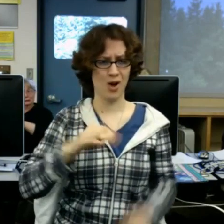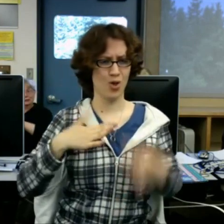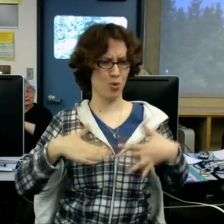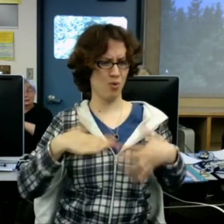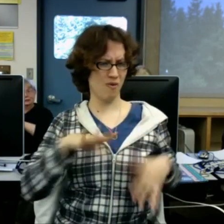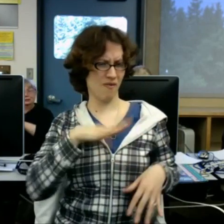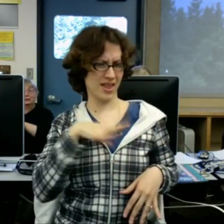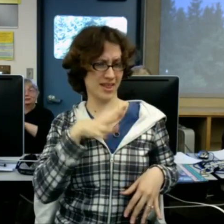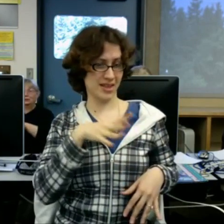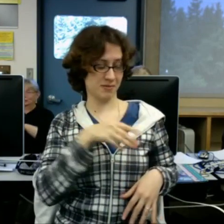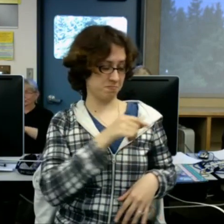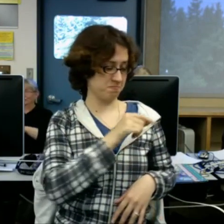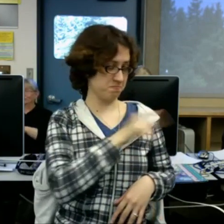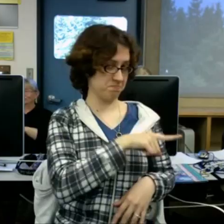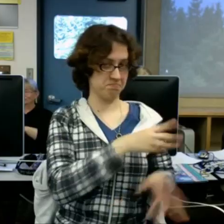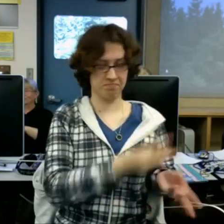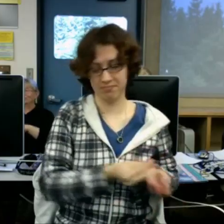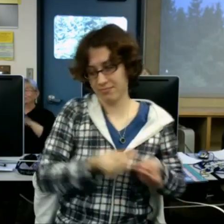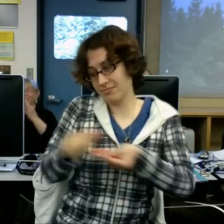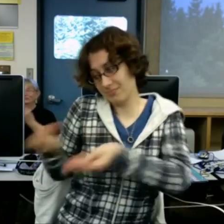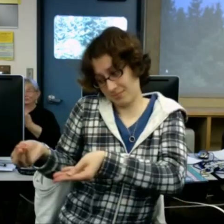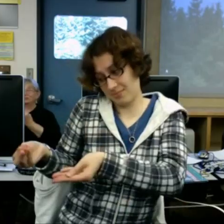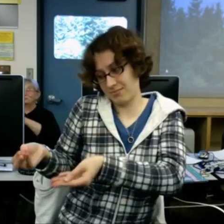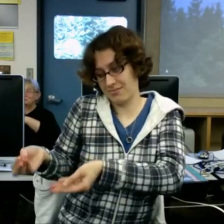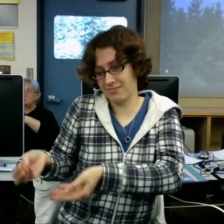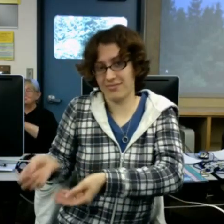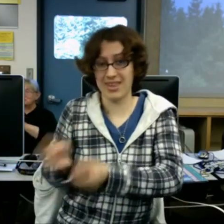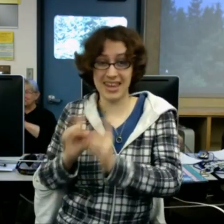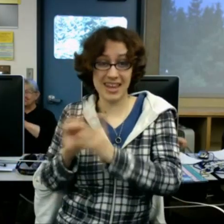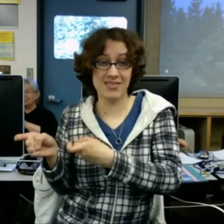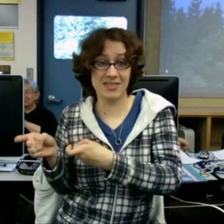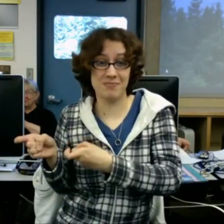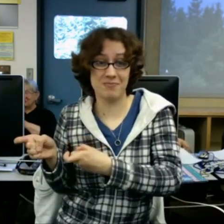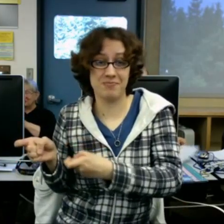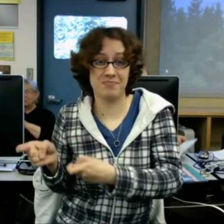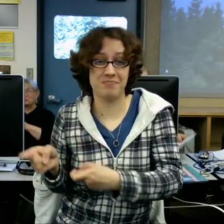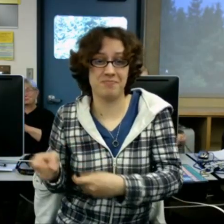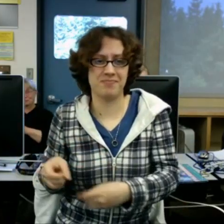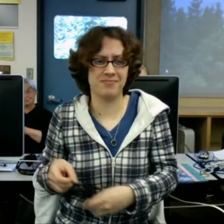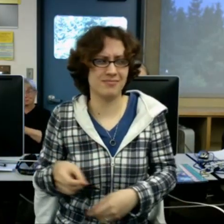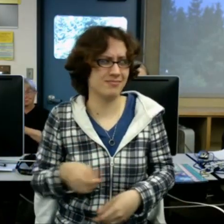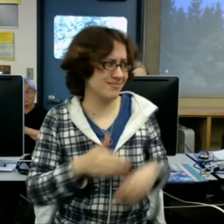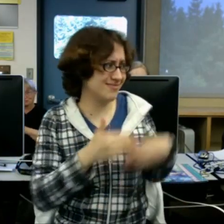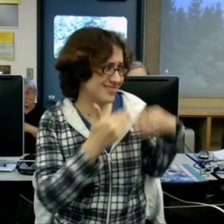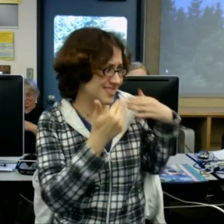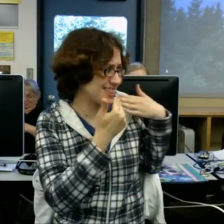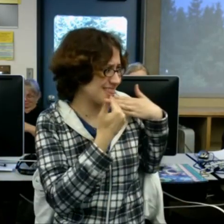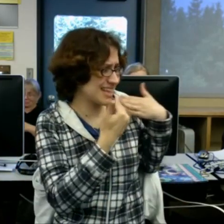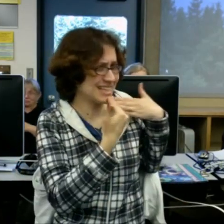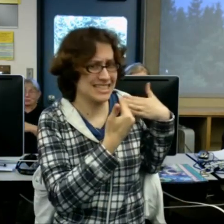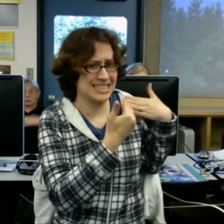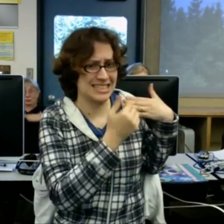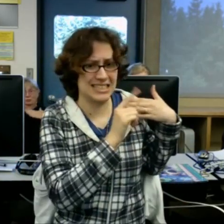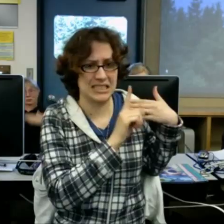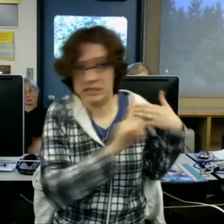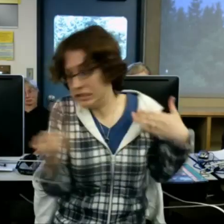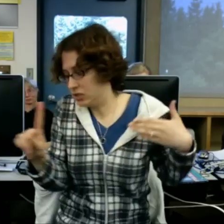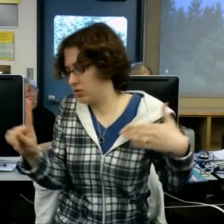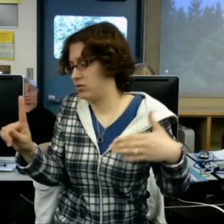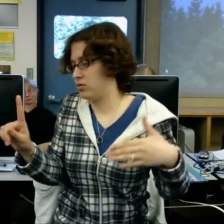Jewels, fancy clothes, the beast gave these to the father as a gift. "Thanks," said the father, and hurriedly went